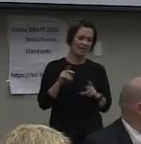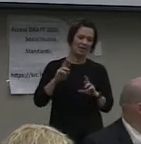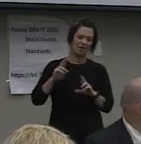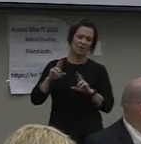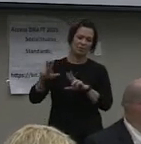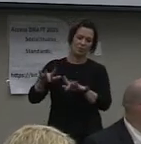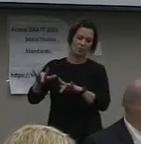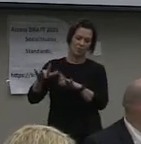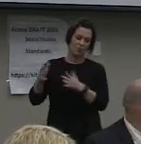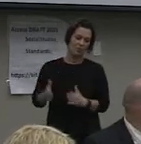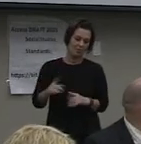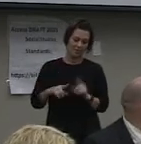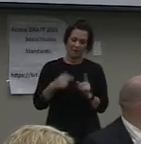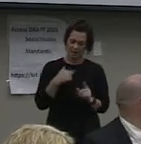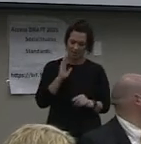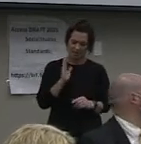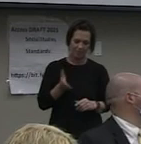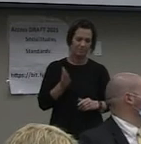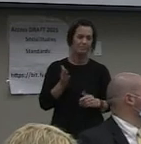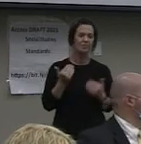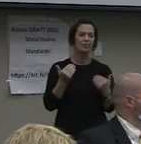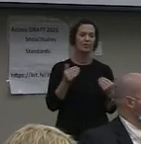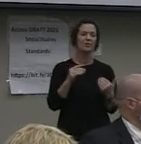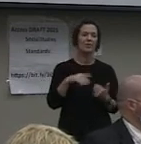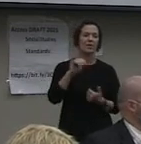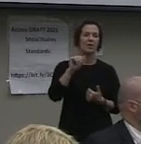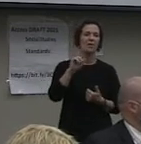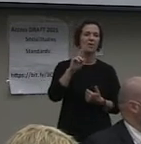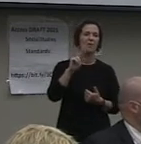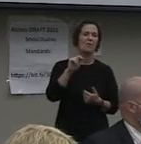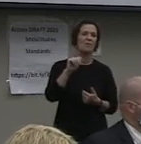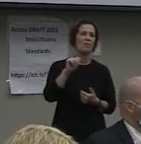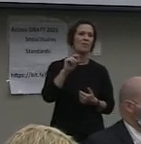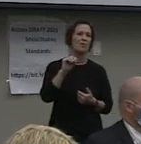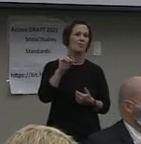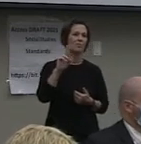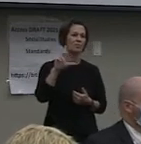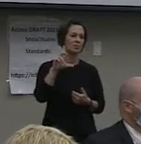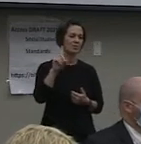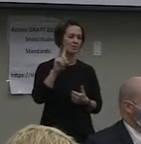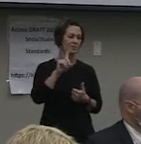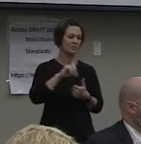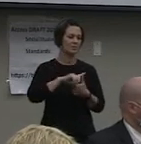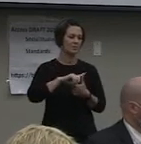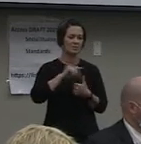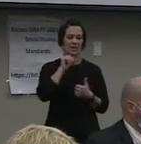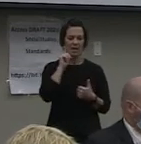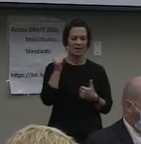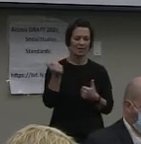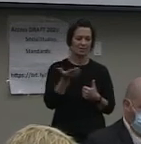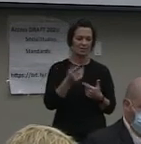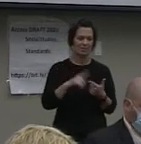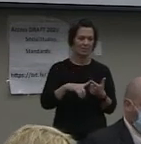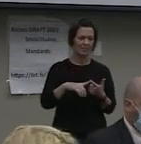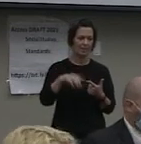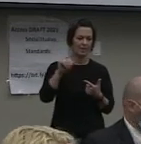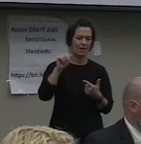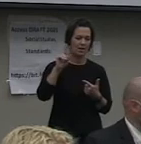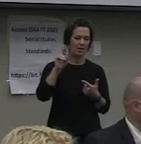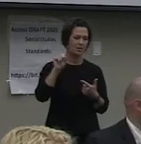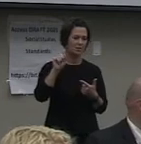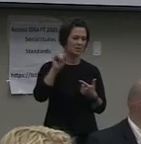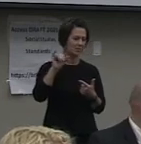so, Mr. Jenkins. Pat Arnold. Pat Arnold is not in attendance. Amanda